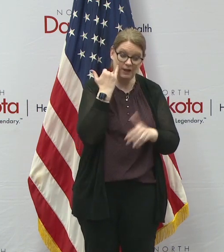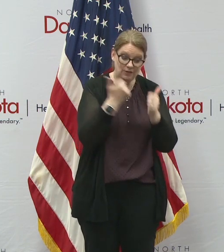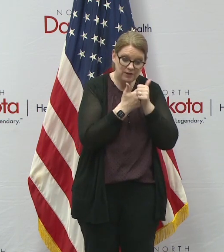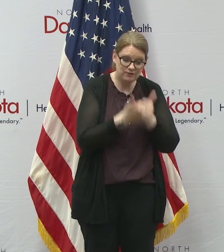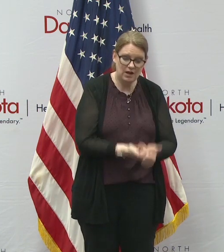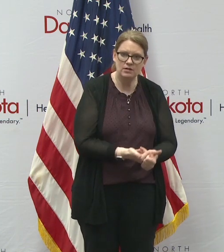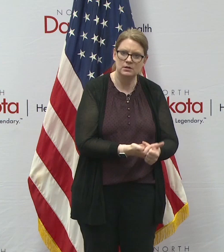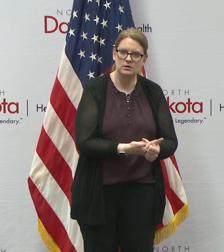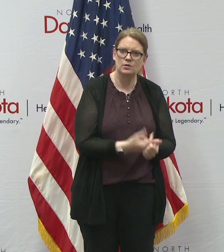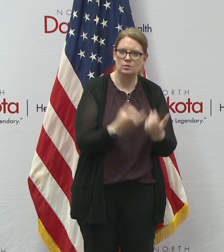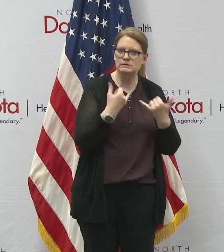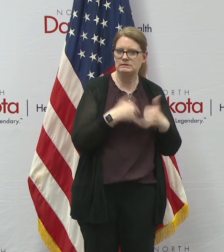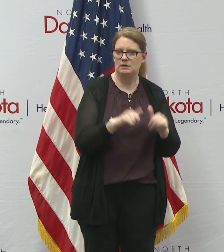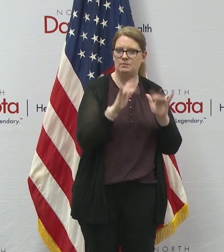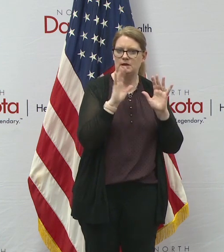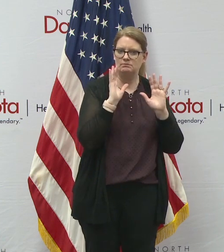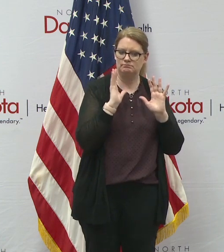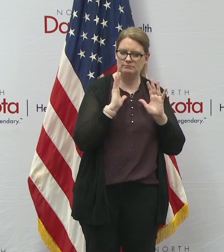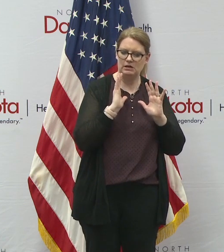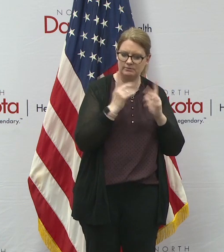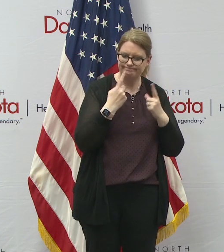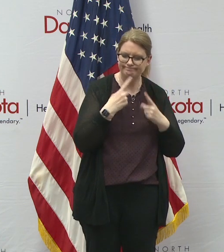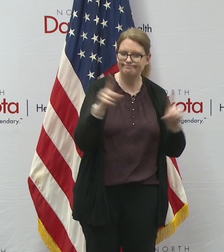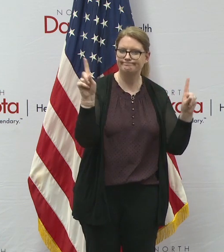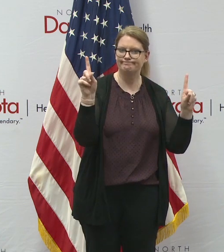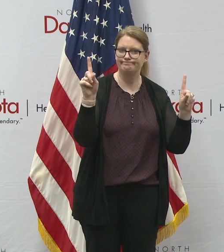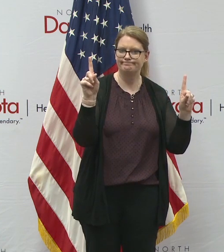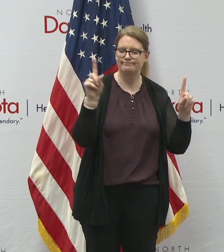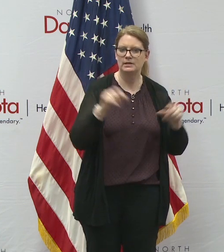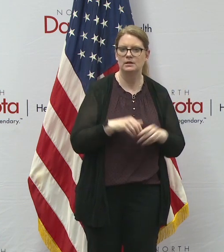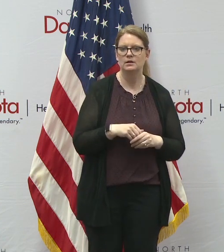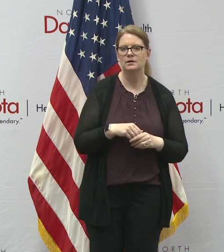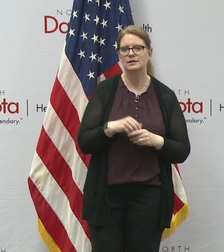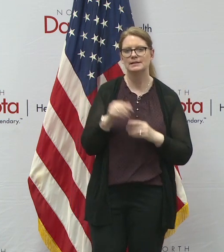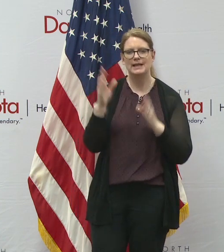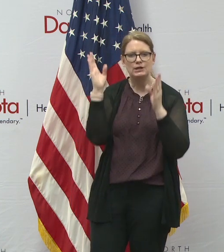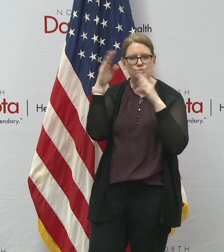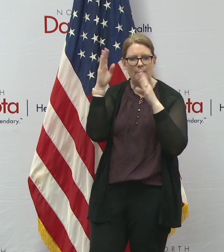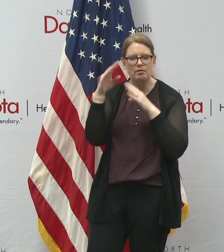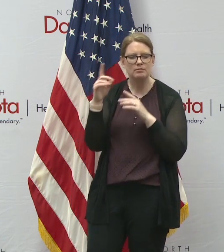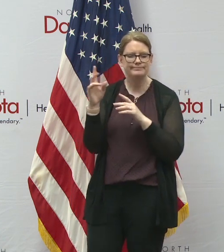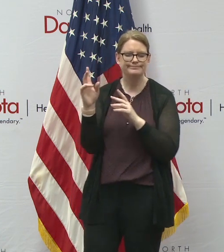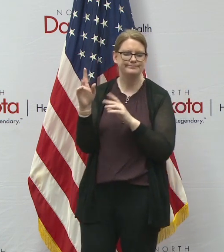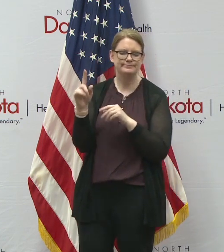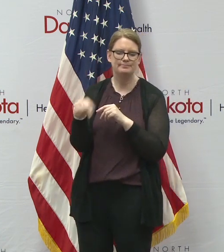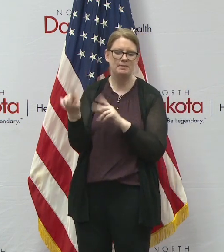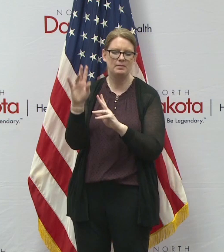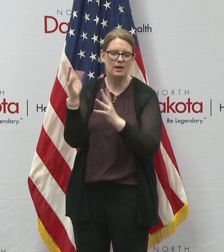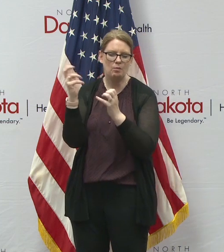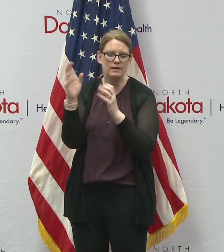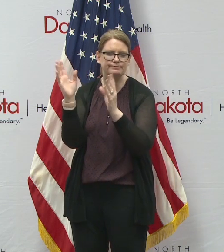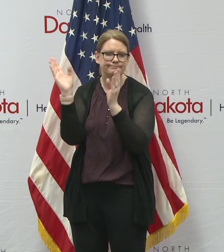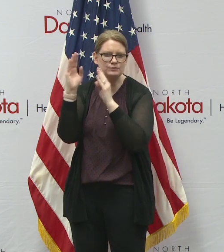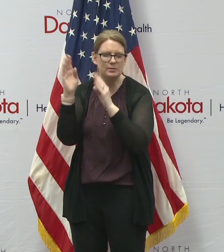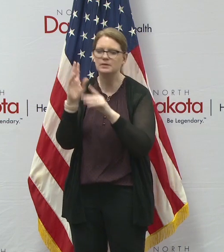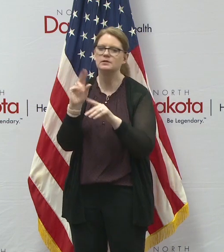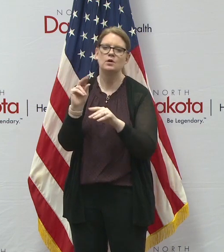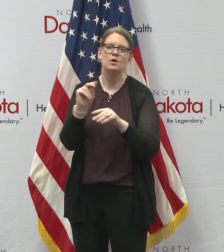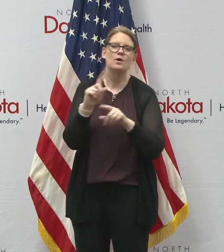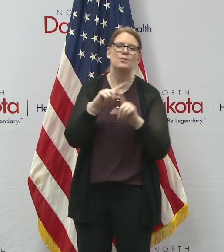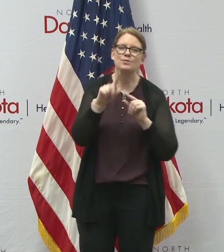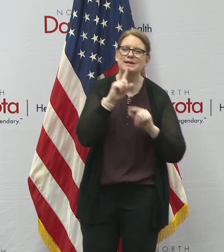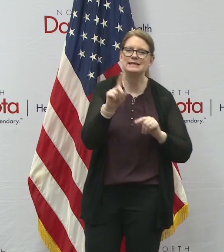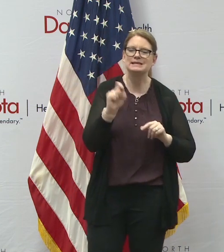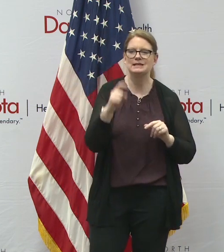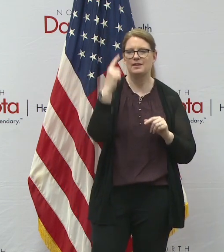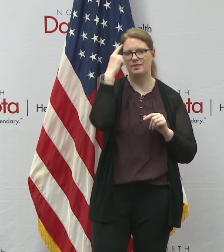So that, I think, is, I don't think I would really call that a troublemaker. I think I call that we need to be really thoughtful about how